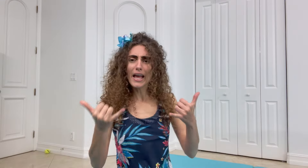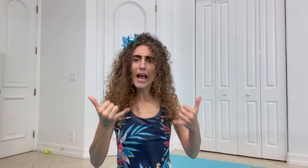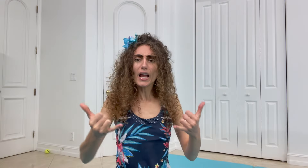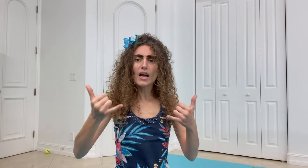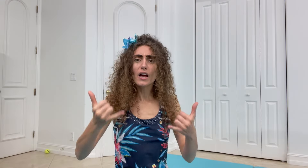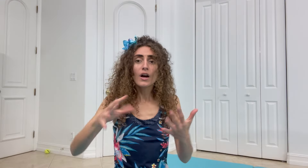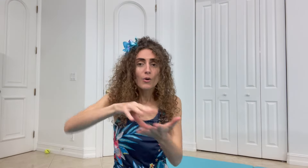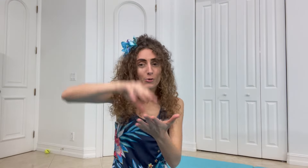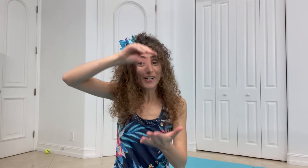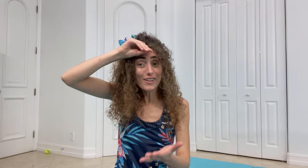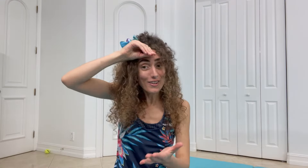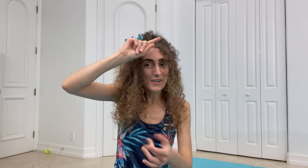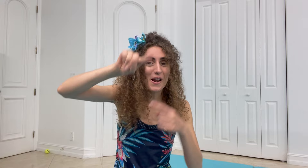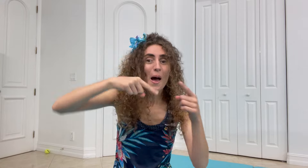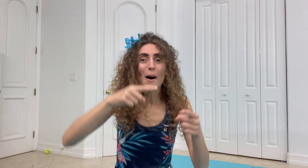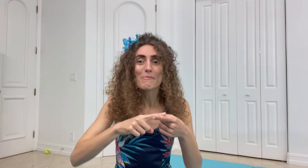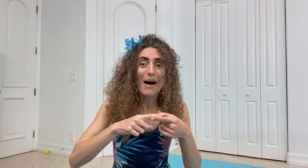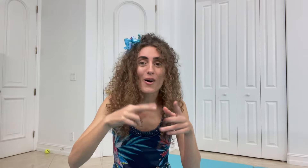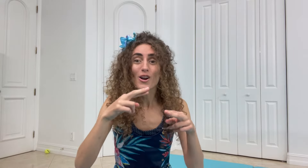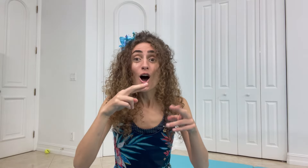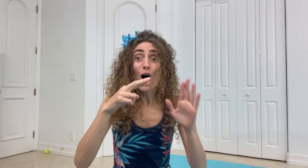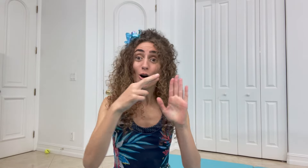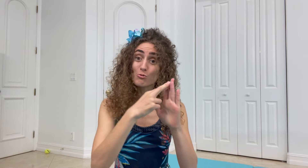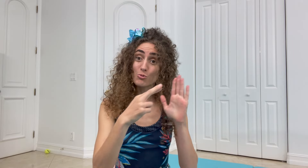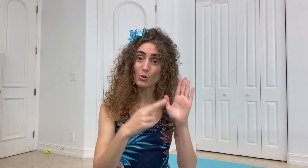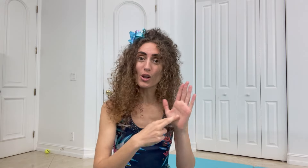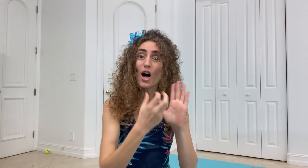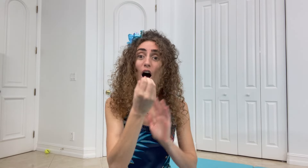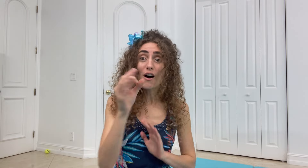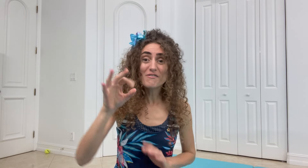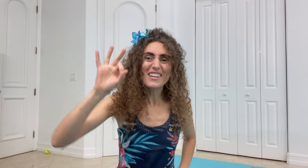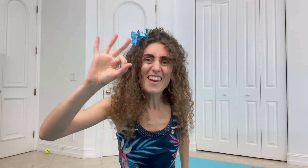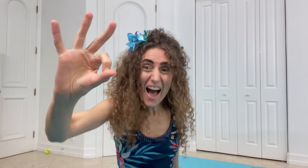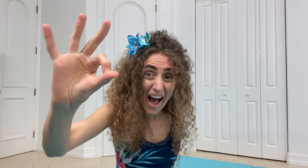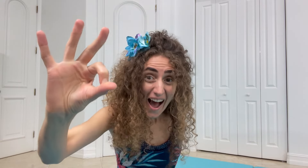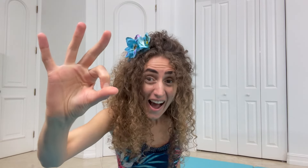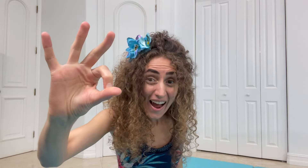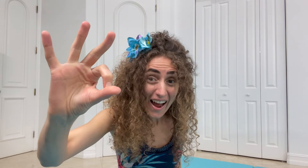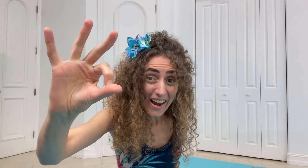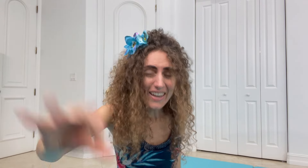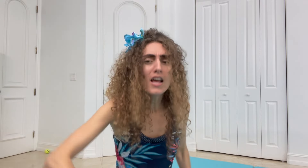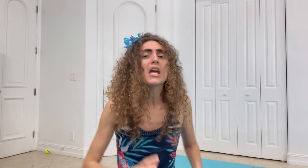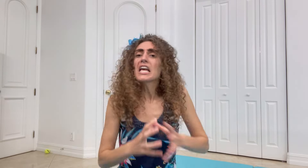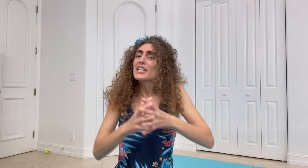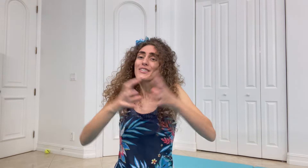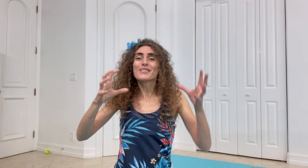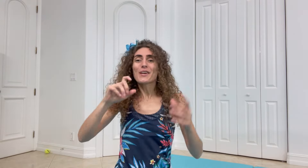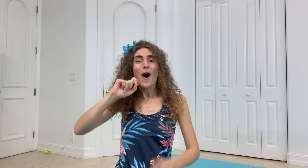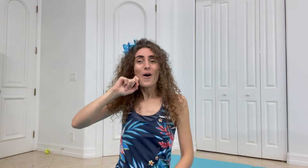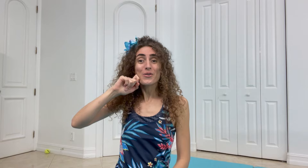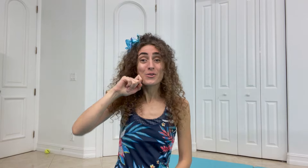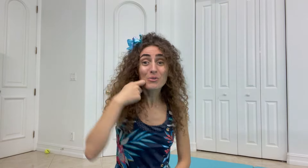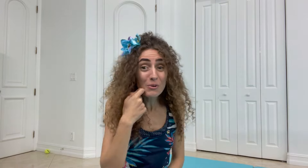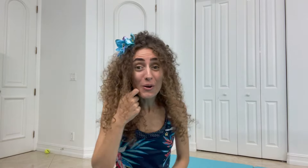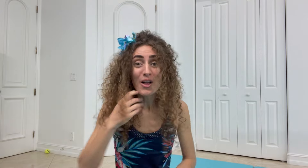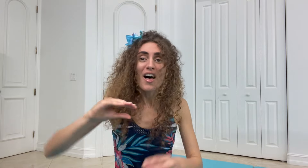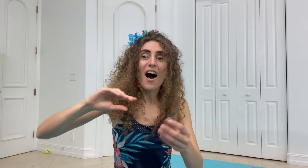today, we're gonna learn about a rule of nine. It's so cool.